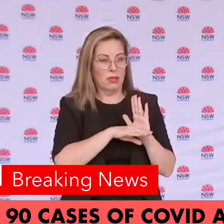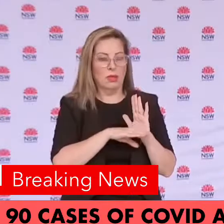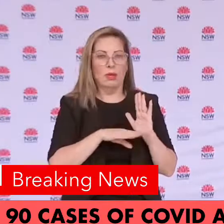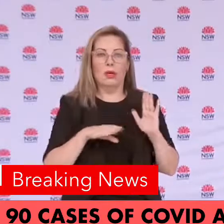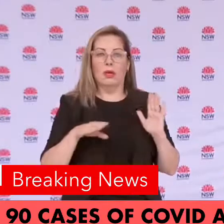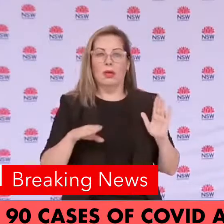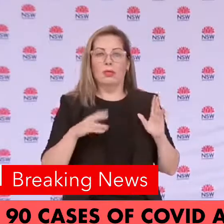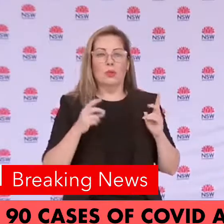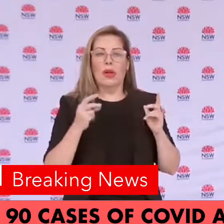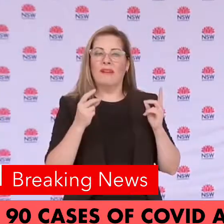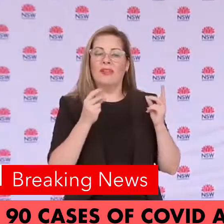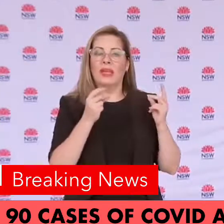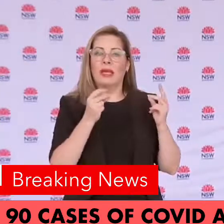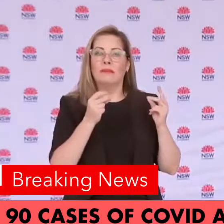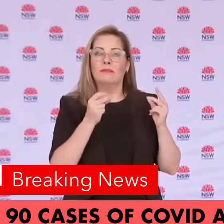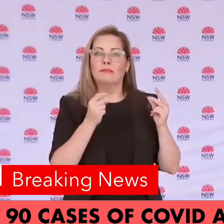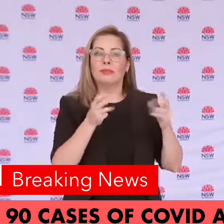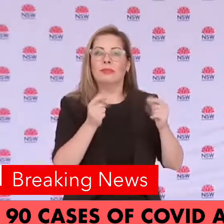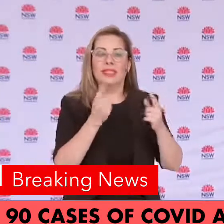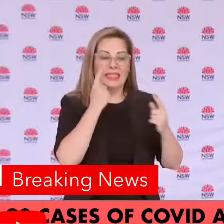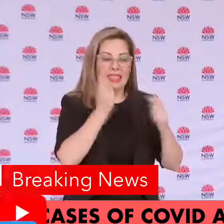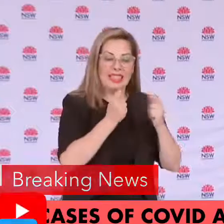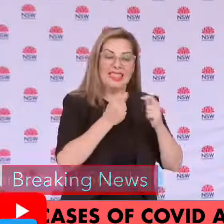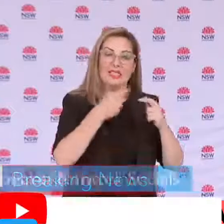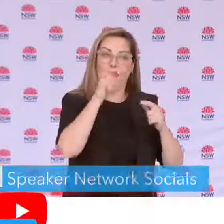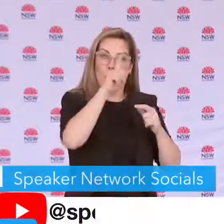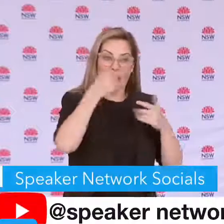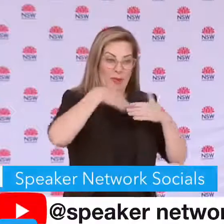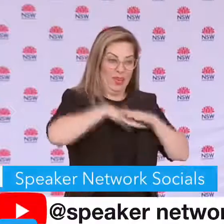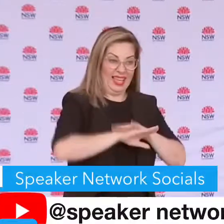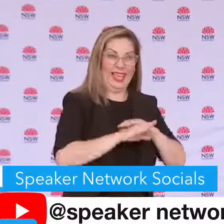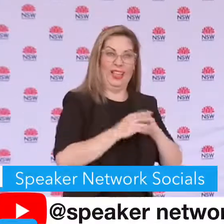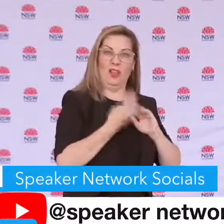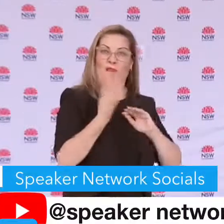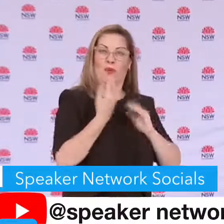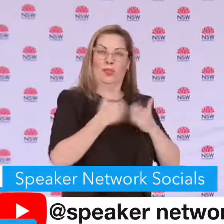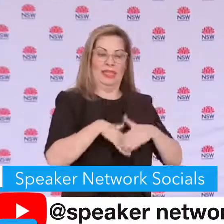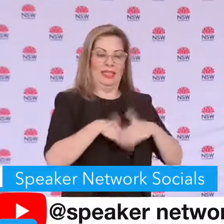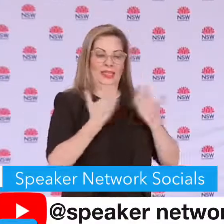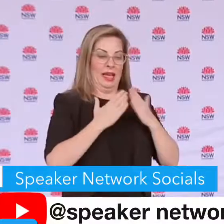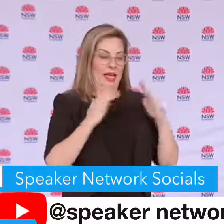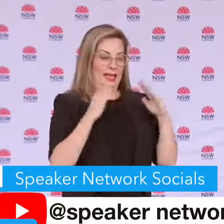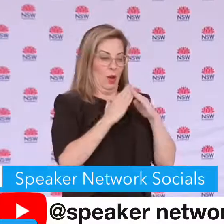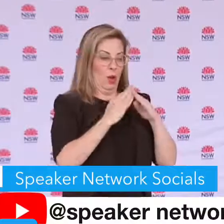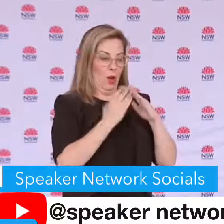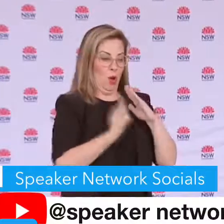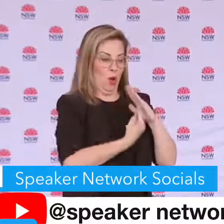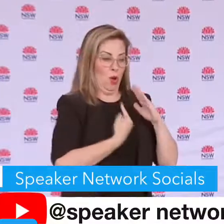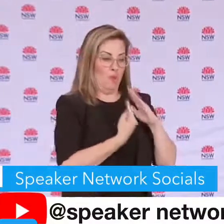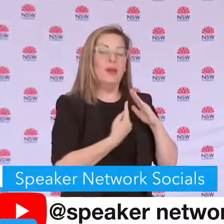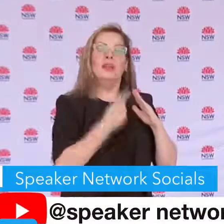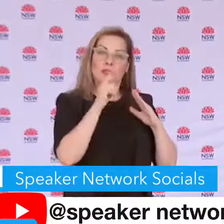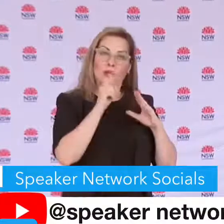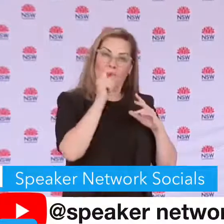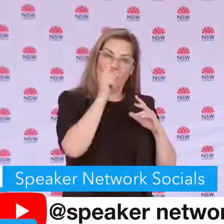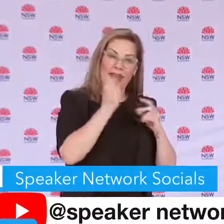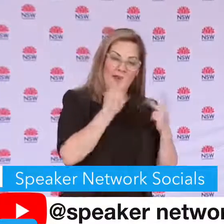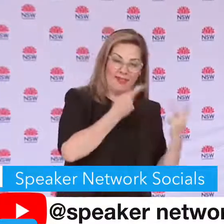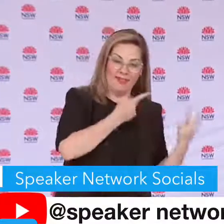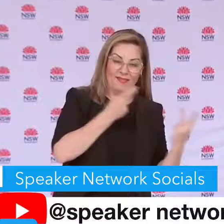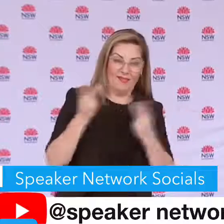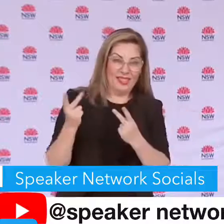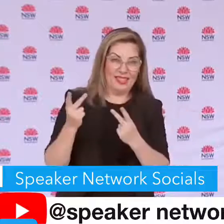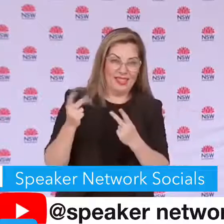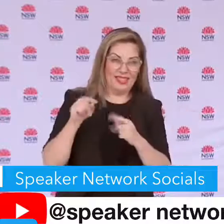rapid antigen tests to people in isolation currently? So that they can get there to get clear. Yeah. I'll ask Dr.